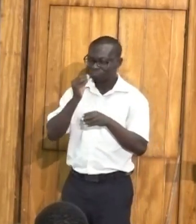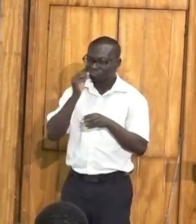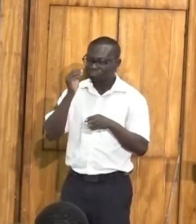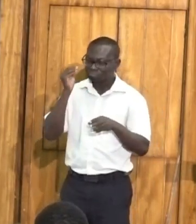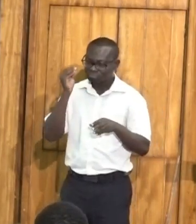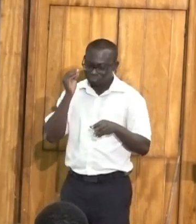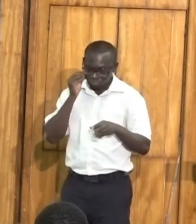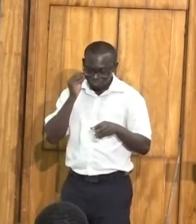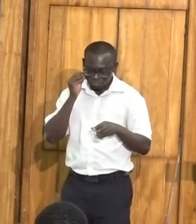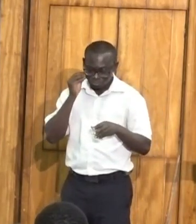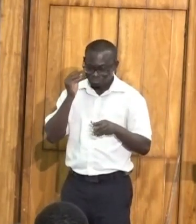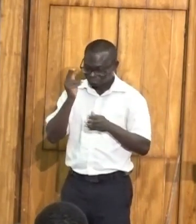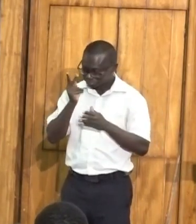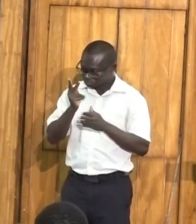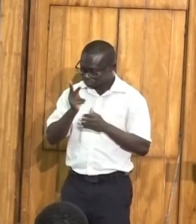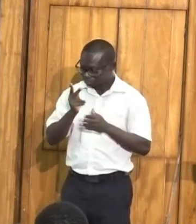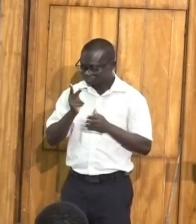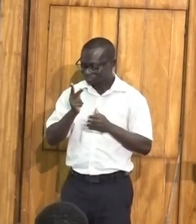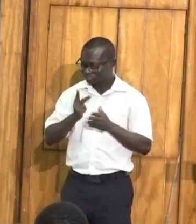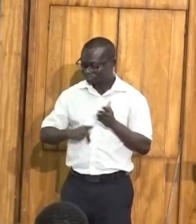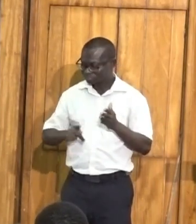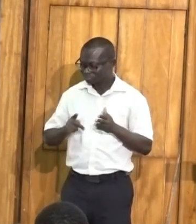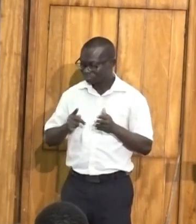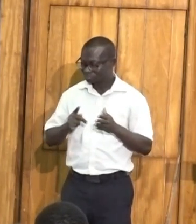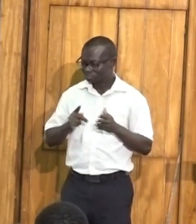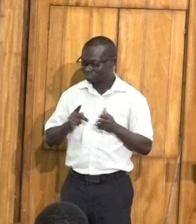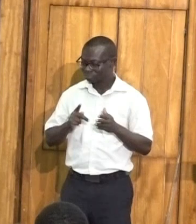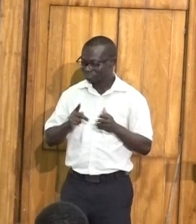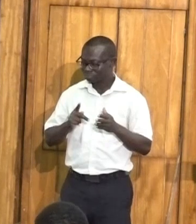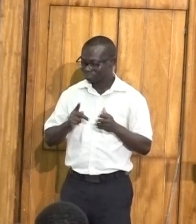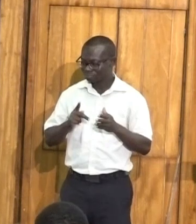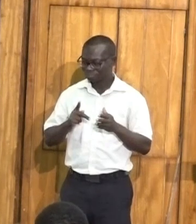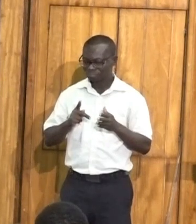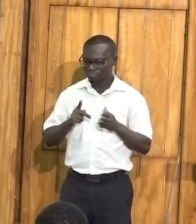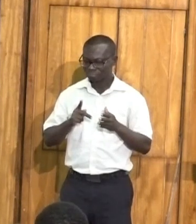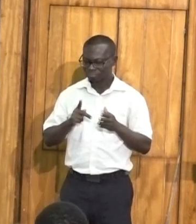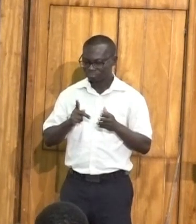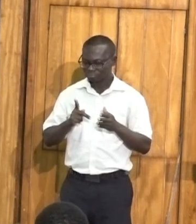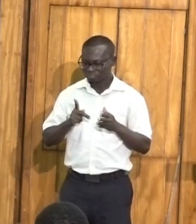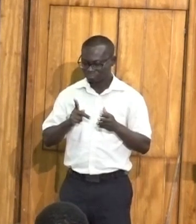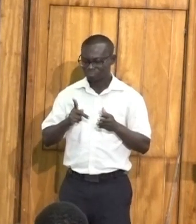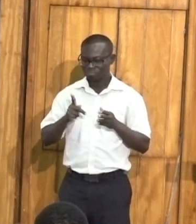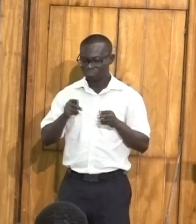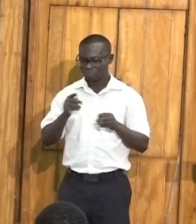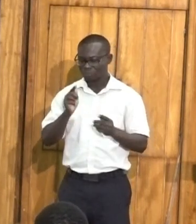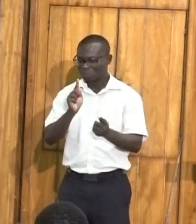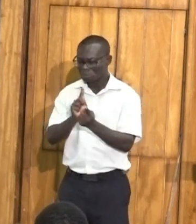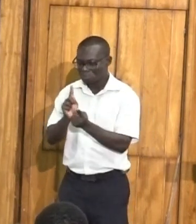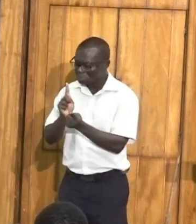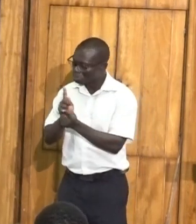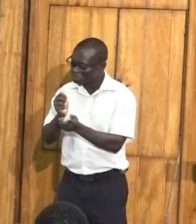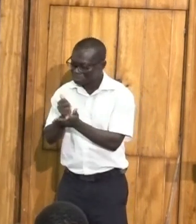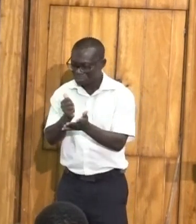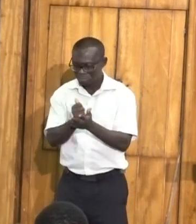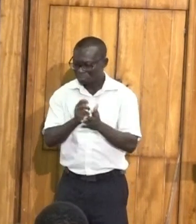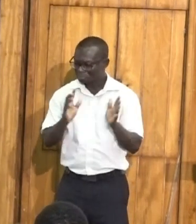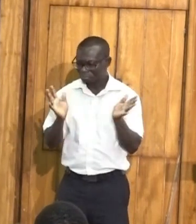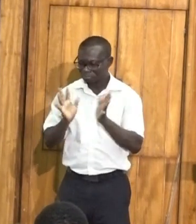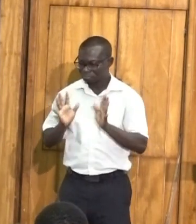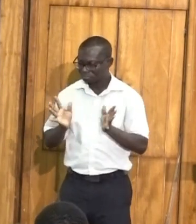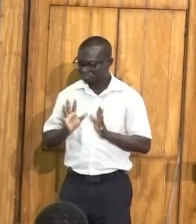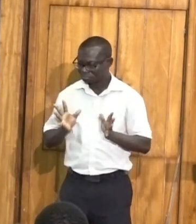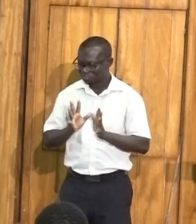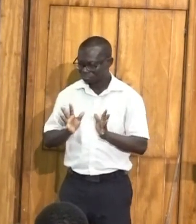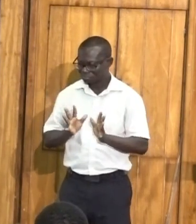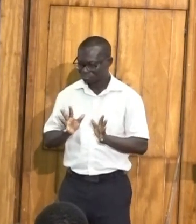parents died of HIV, and because they did not get proper disclosure from both parents, they had it from the third